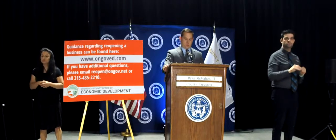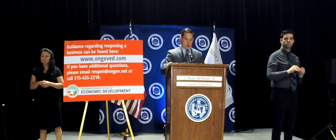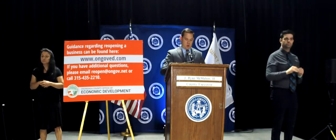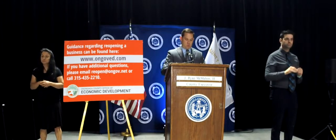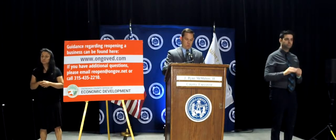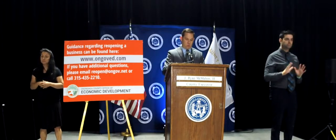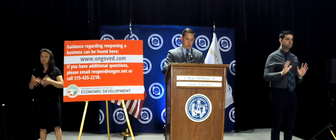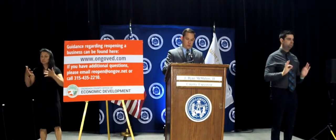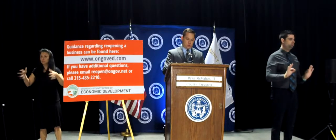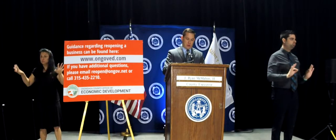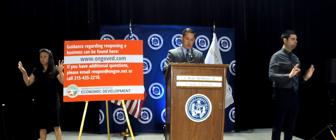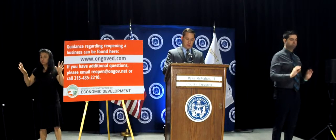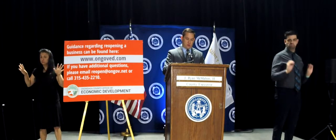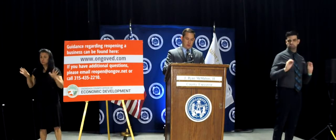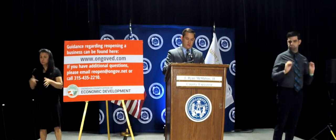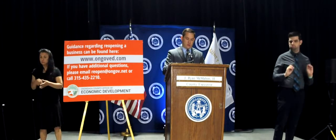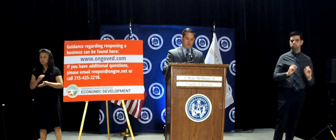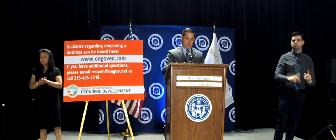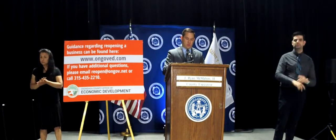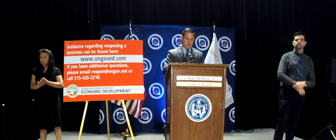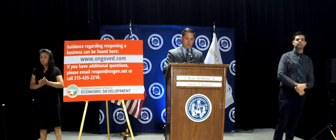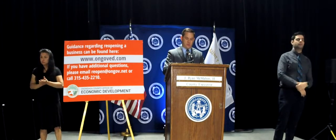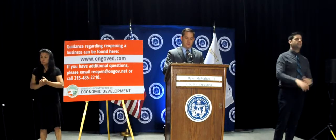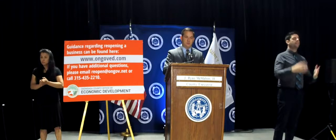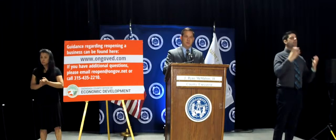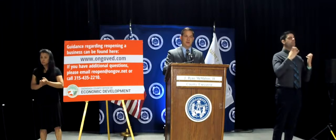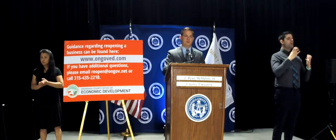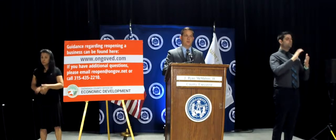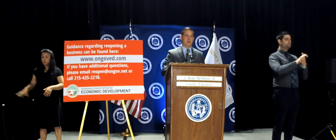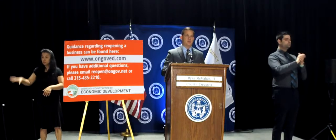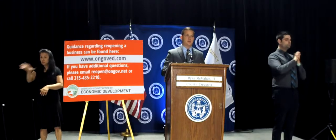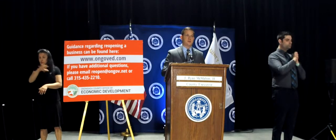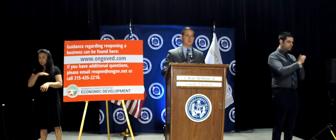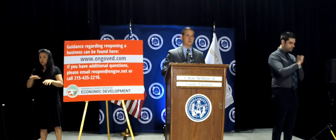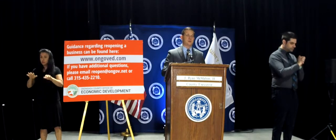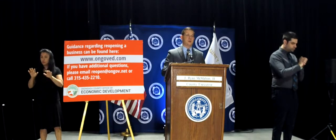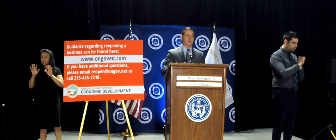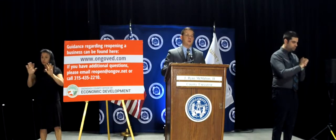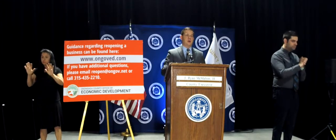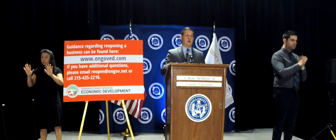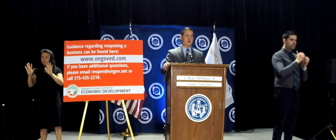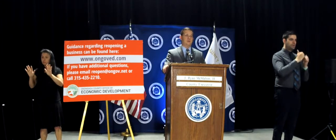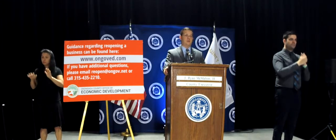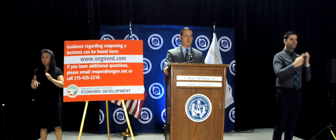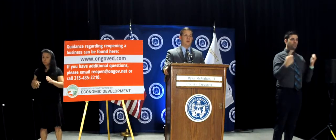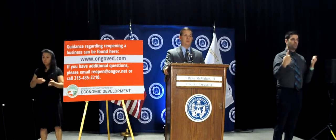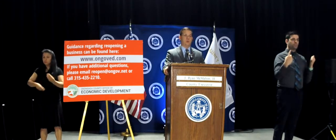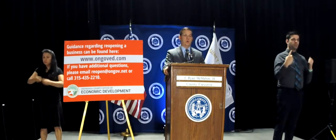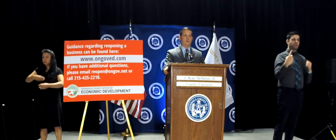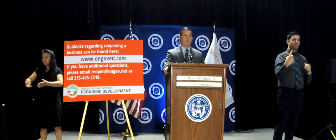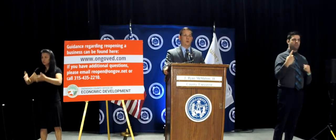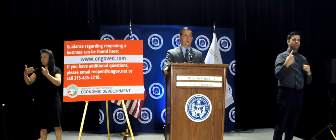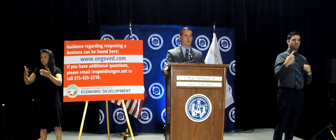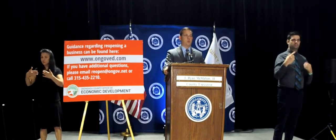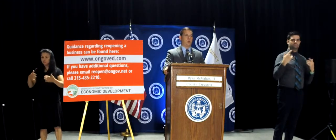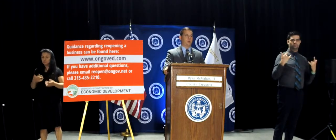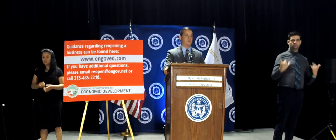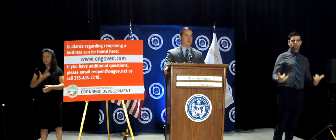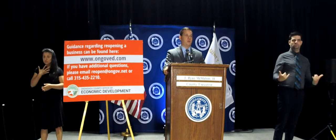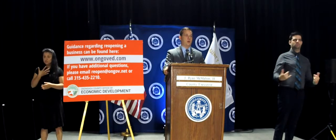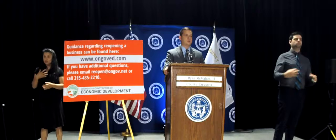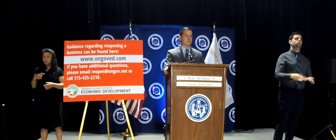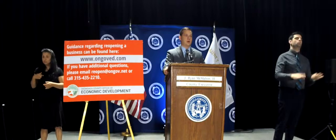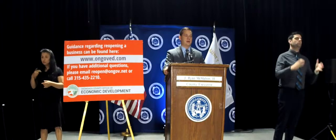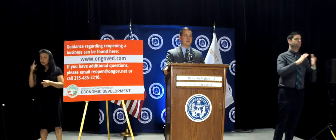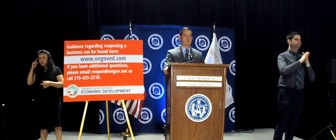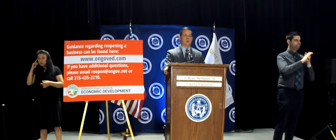Okay. Certainly, I want to congratulate everybody. This is a big day for many businesses, for all of you. Hopefully, you'll go support your